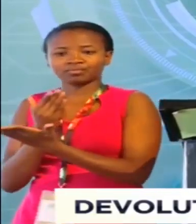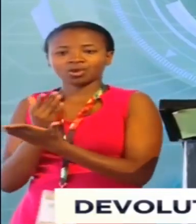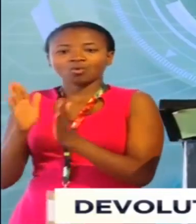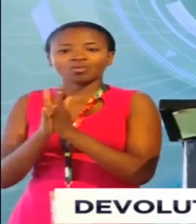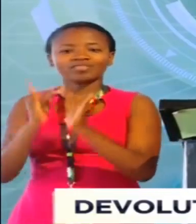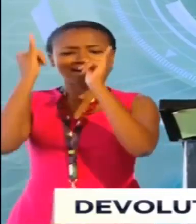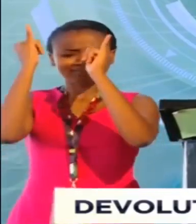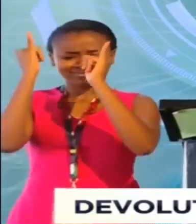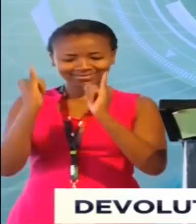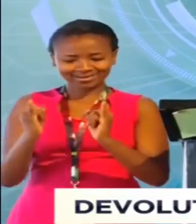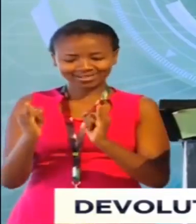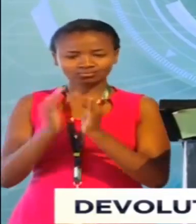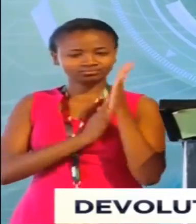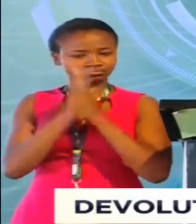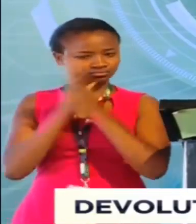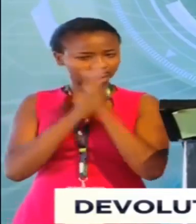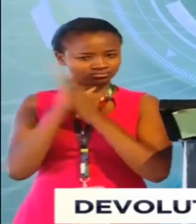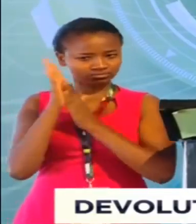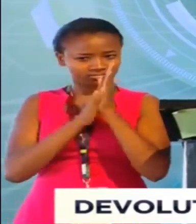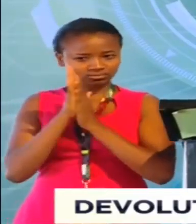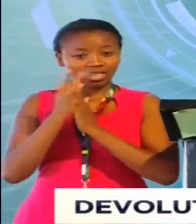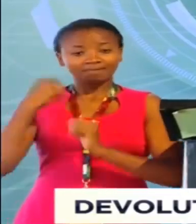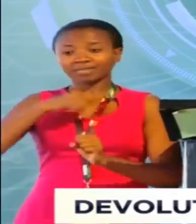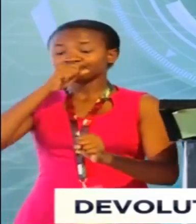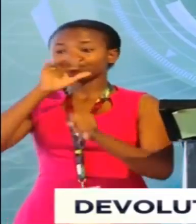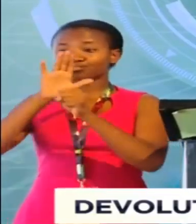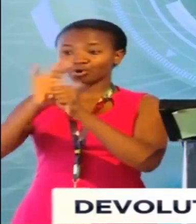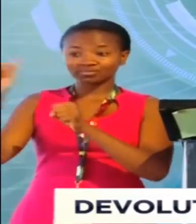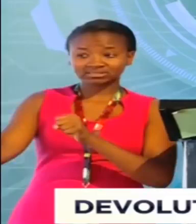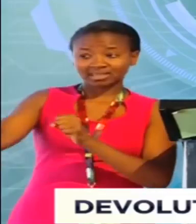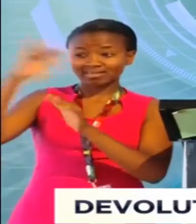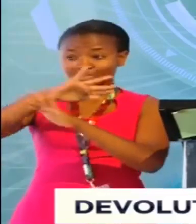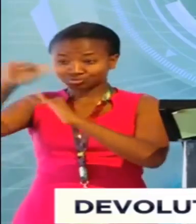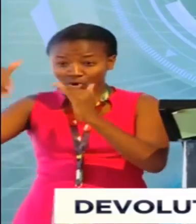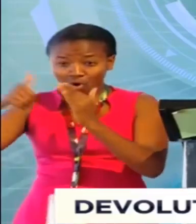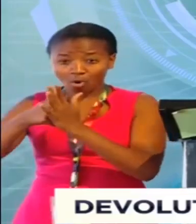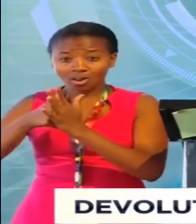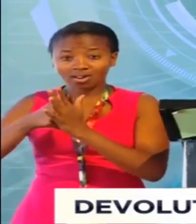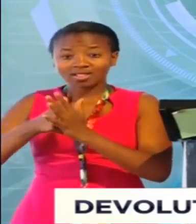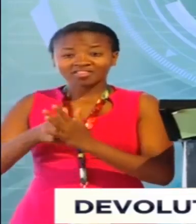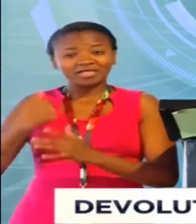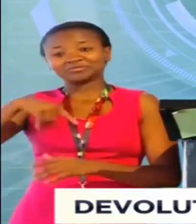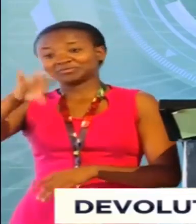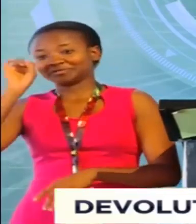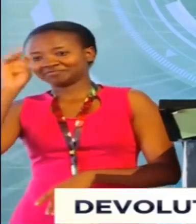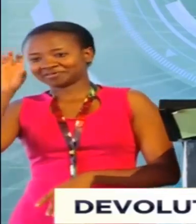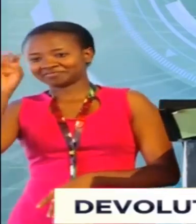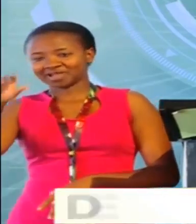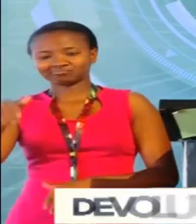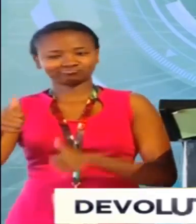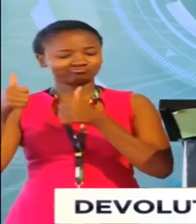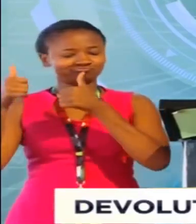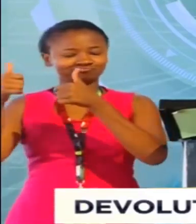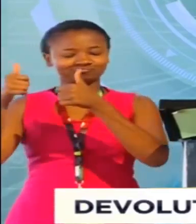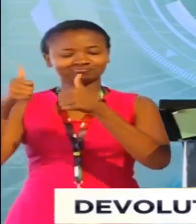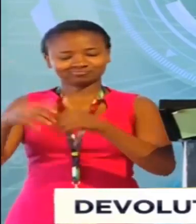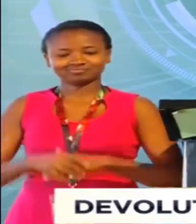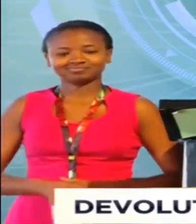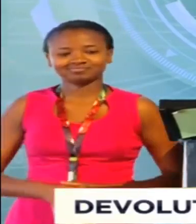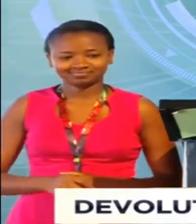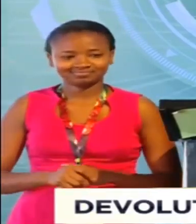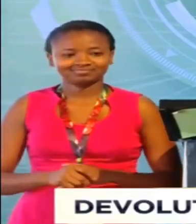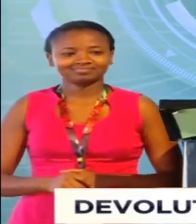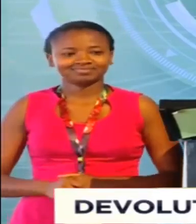renewed zeal. I can assure all Kenyans that our brightest days lie ahead.